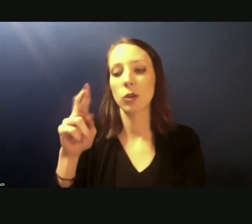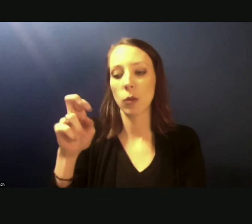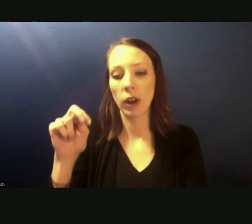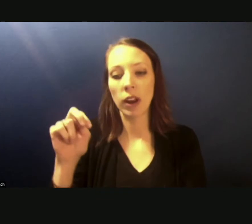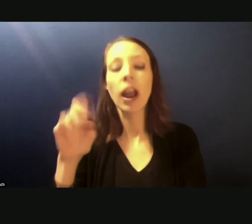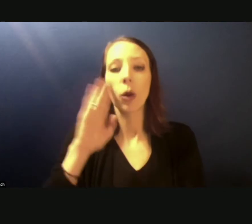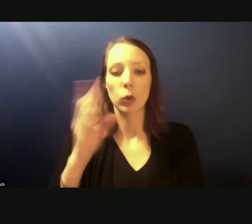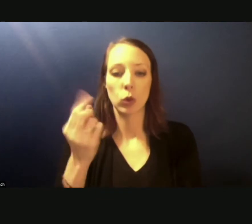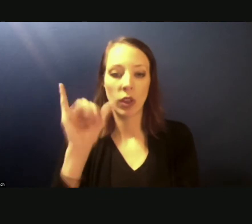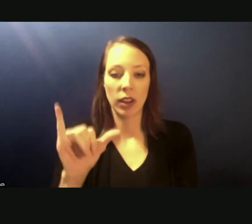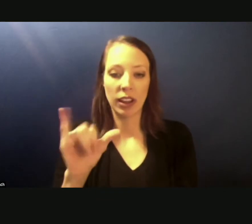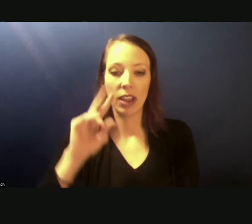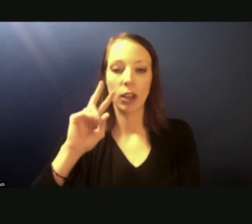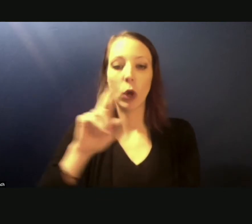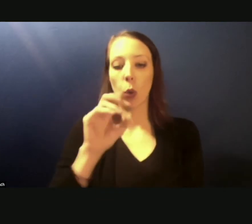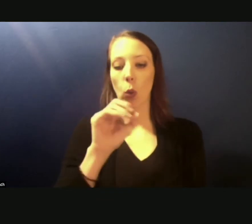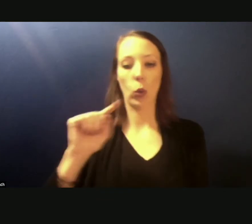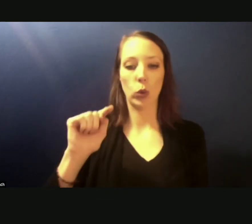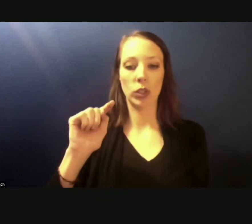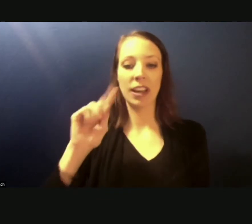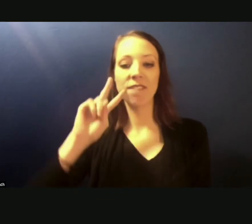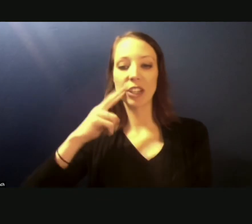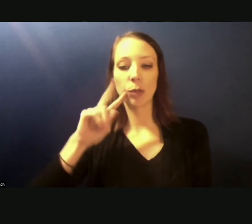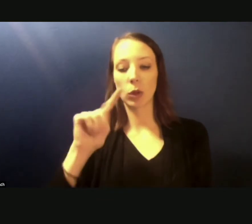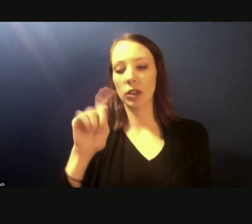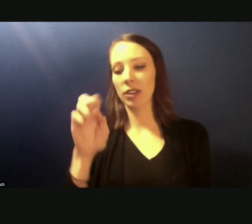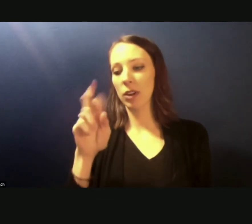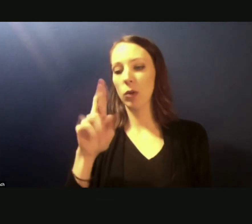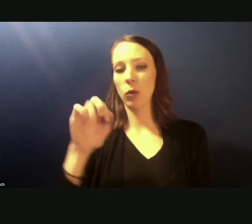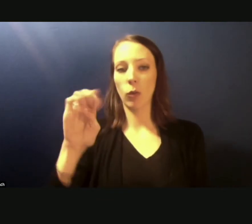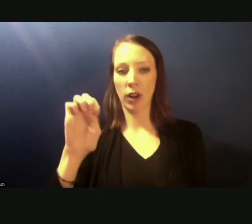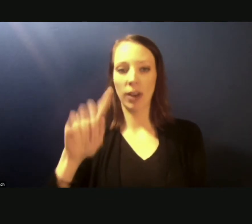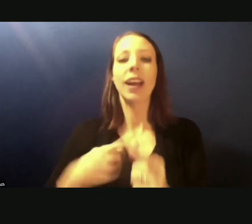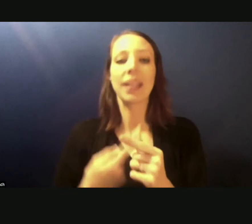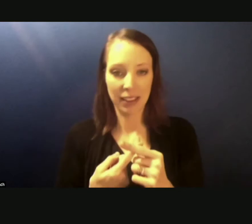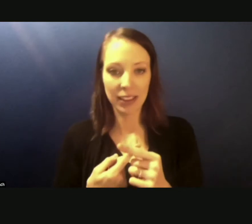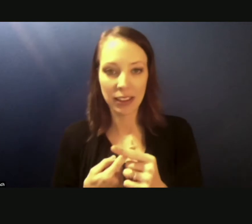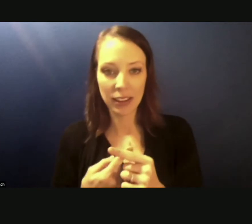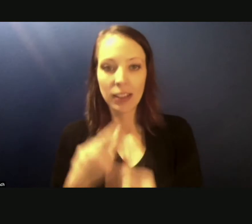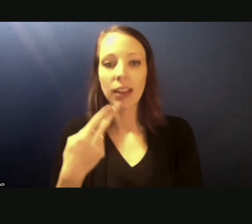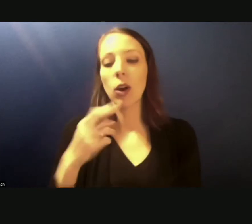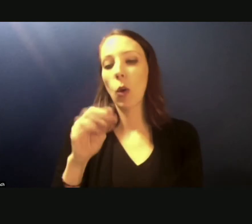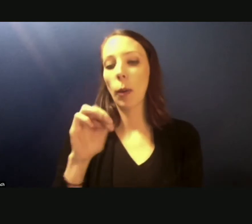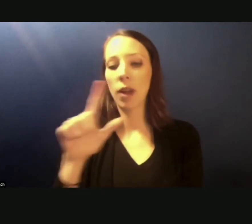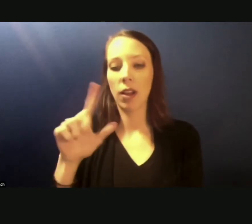little bit. And then I'll bring over the two like hormel vegetables.